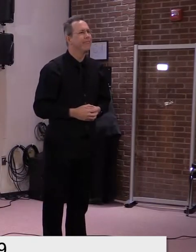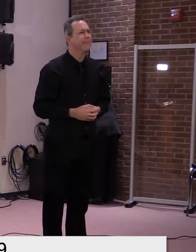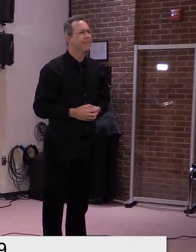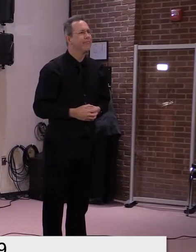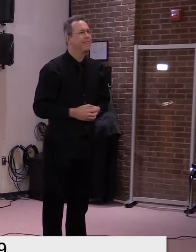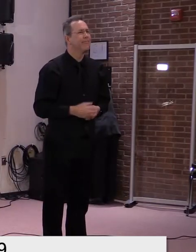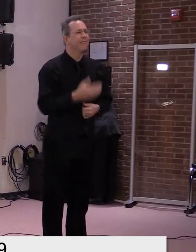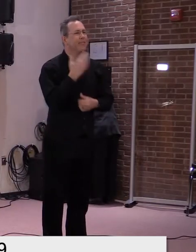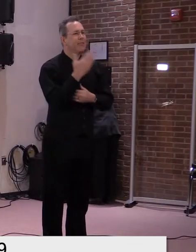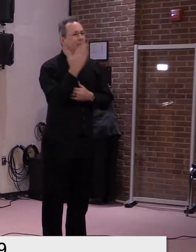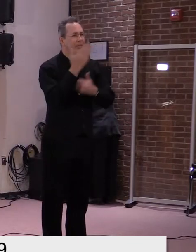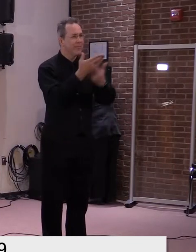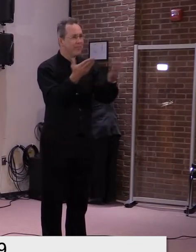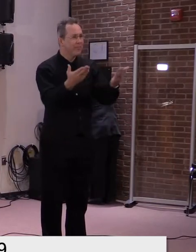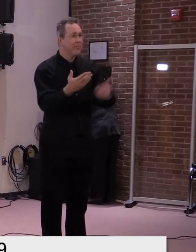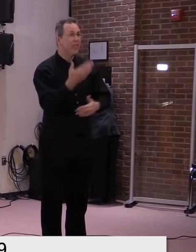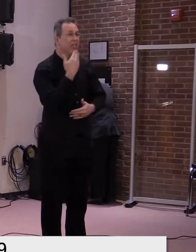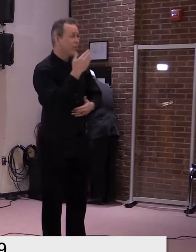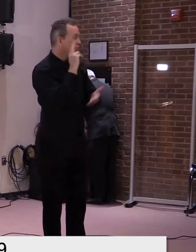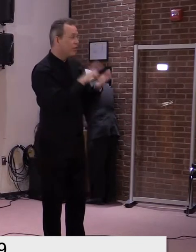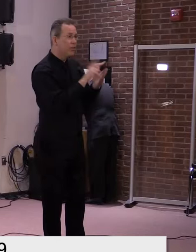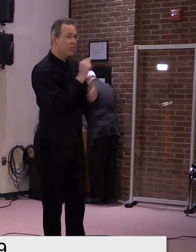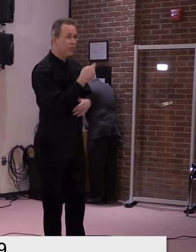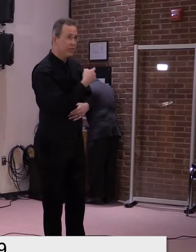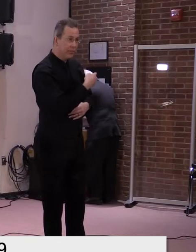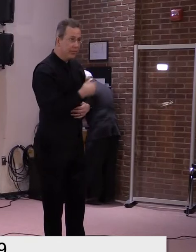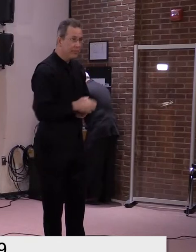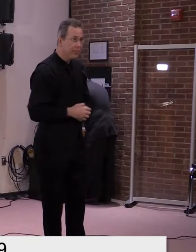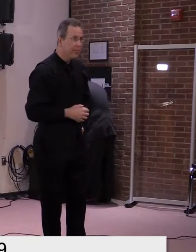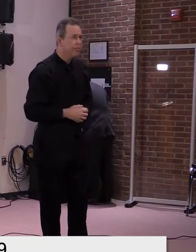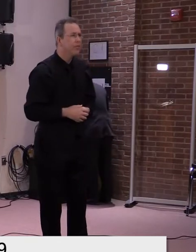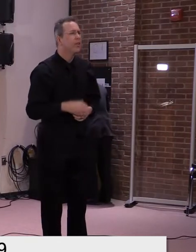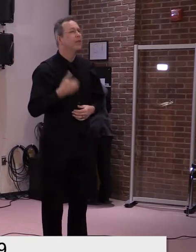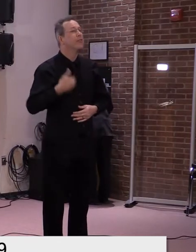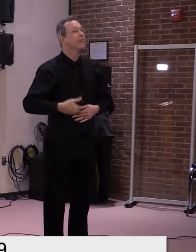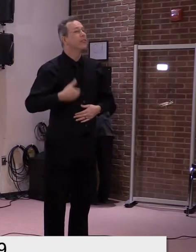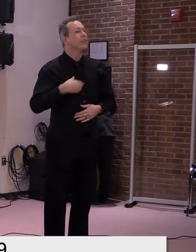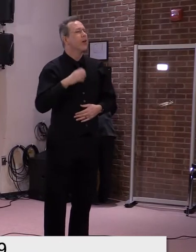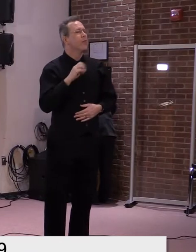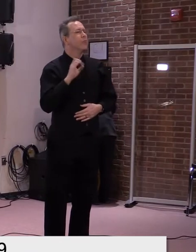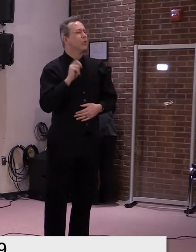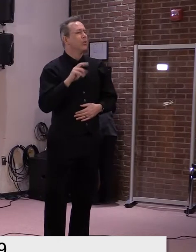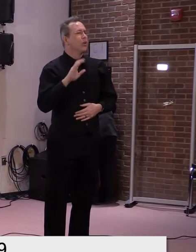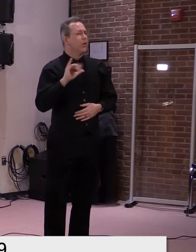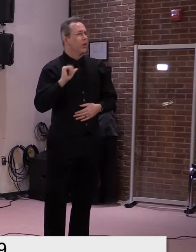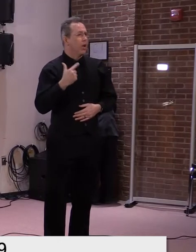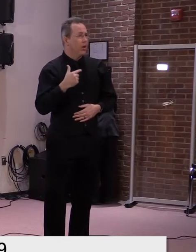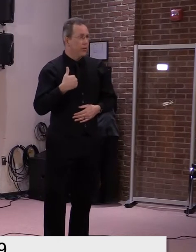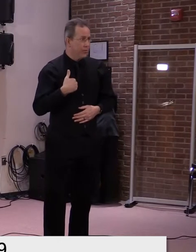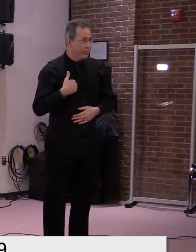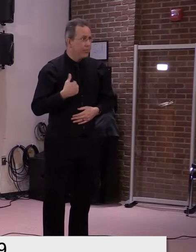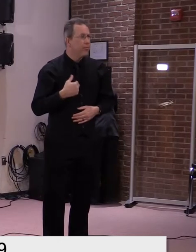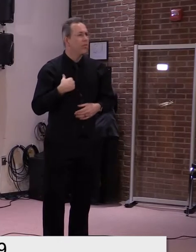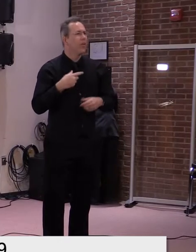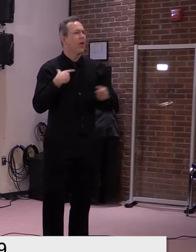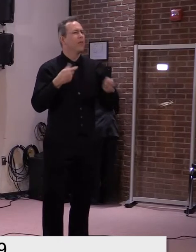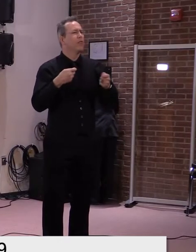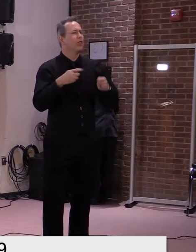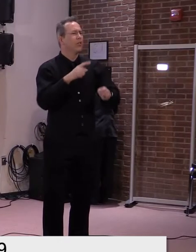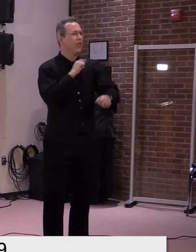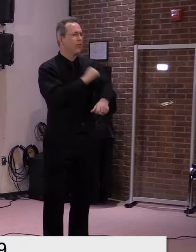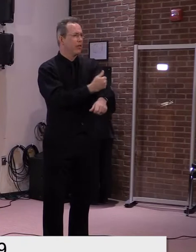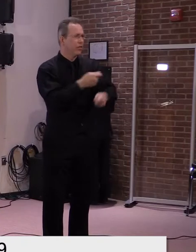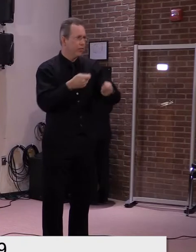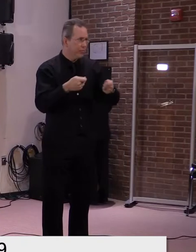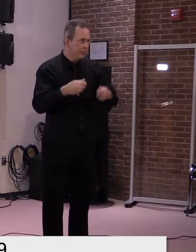Good morning. Thank you, Secretary Smith. My name is Suzanne Young. I'm the Secretary of Administration. And today I will provide an overview of